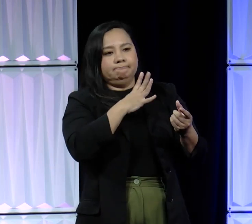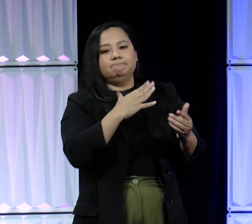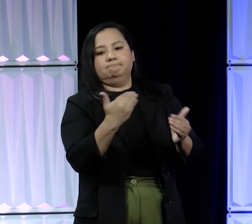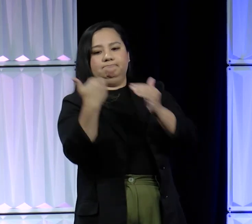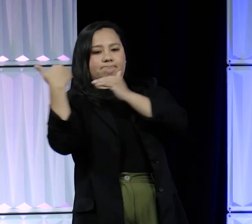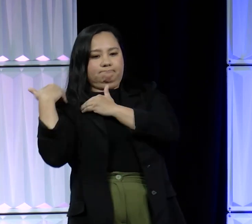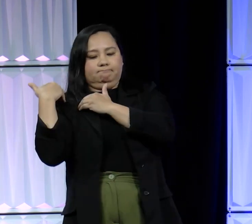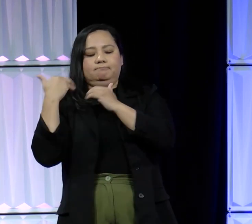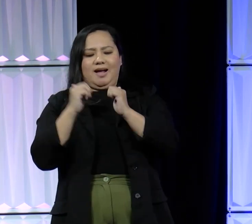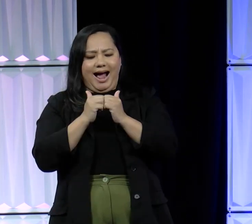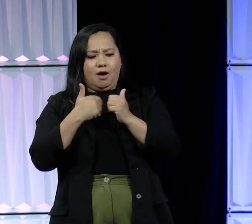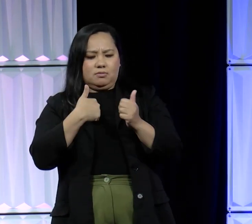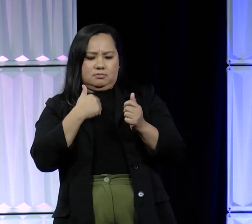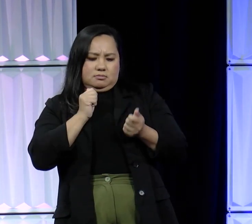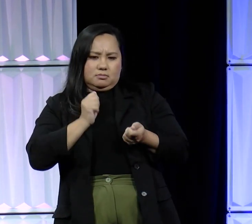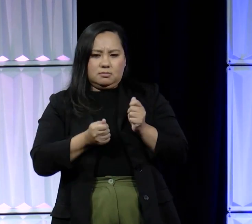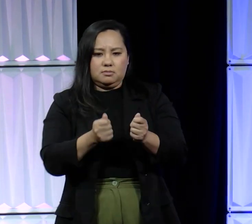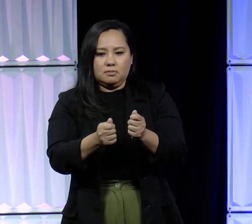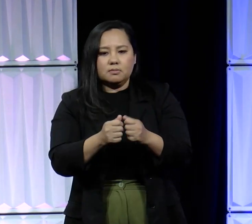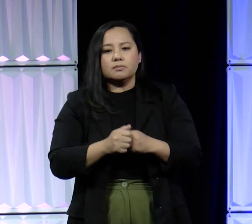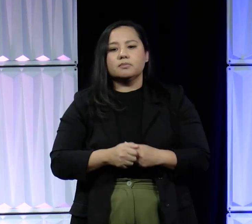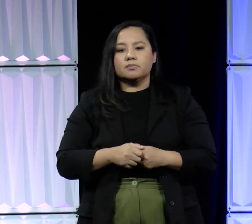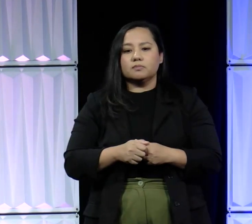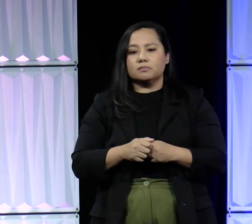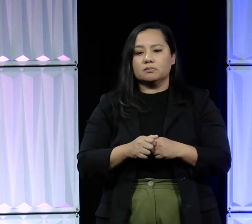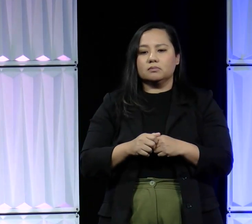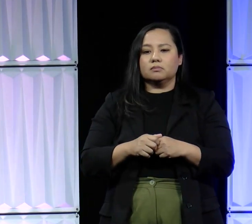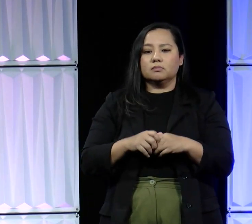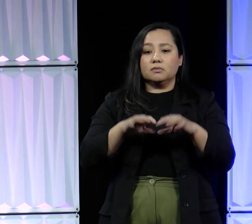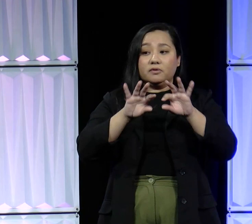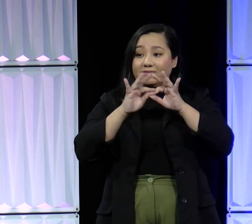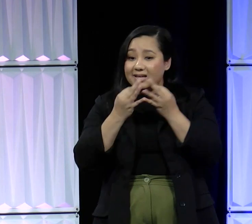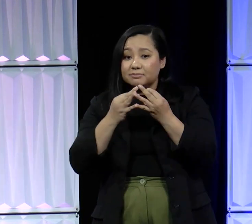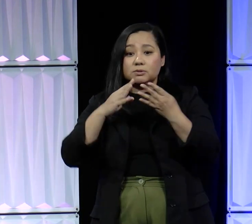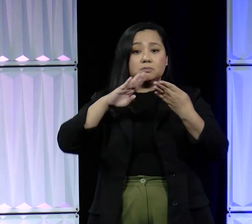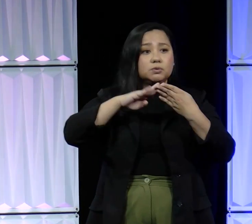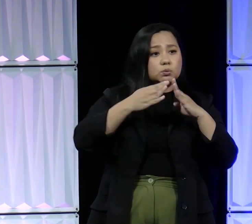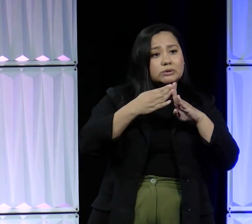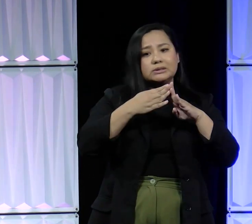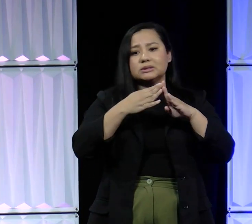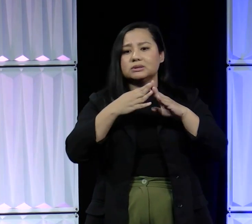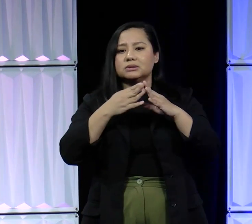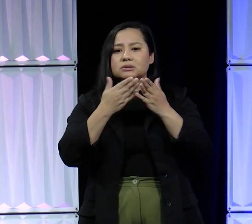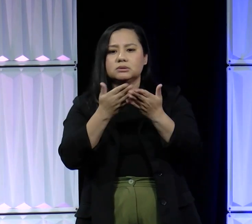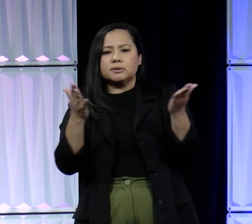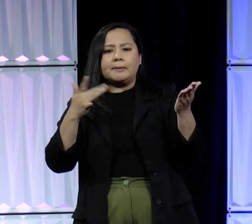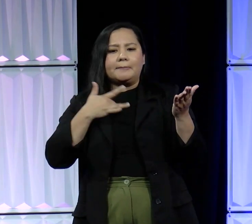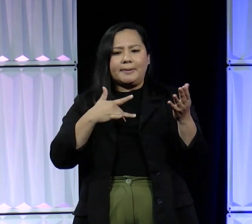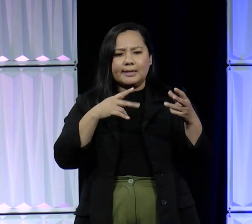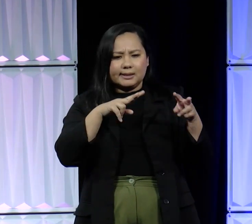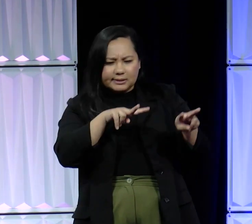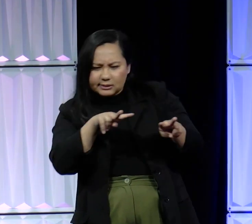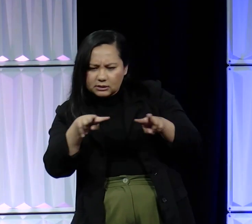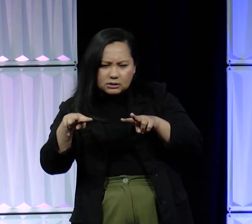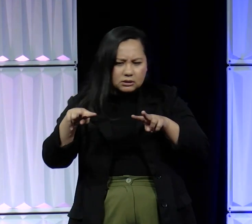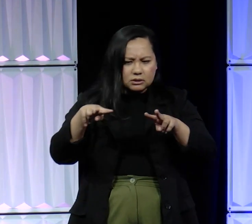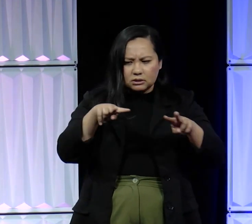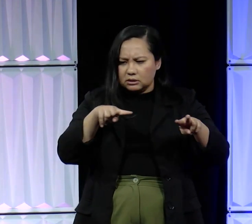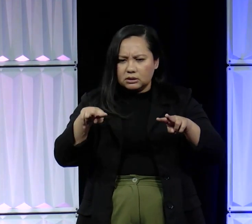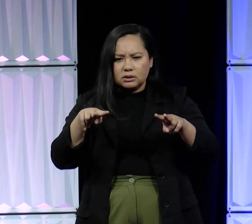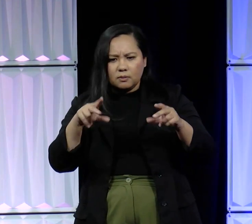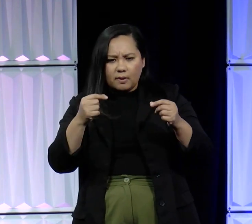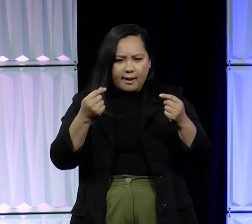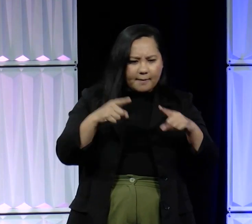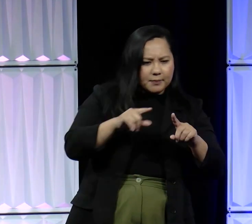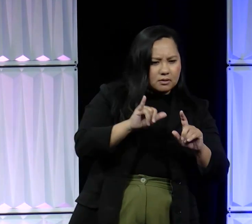to see all the choices and circumstances, big and small, that allowed this harm to occur, and how things can be changed so this